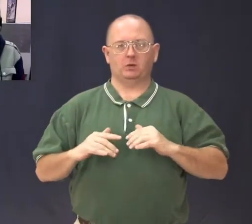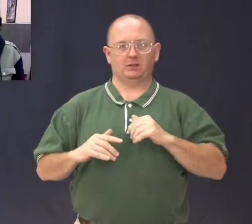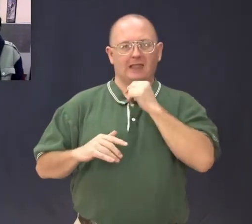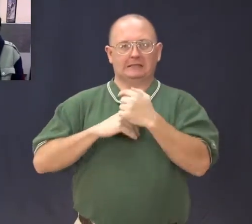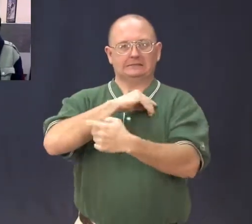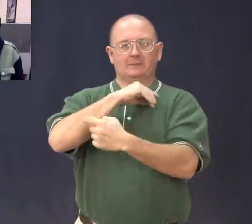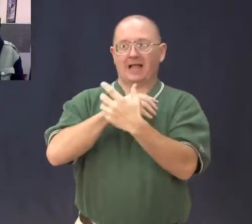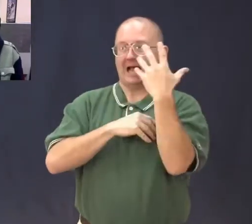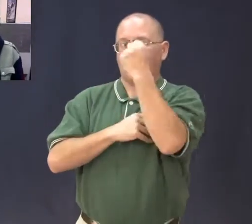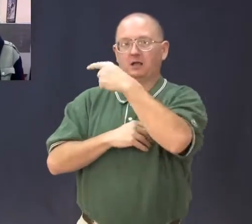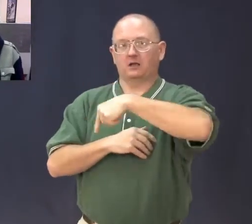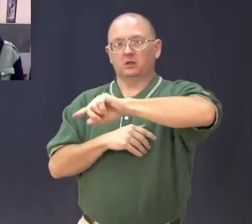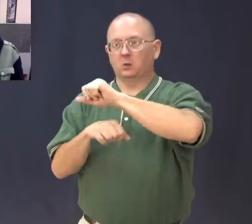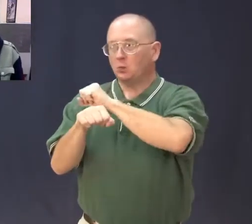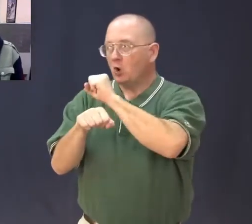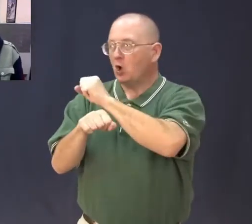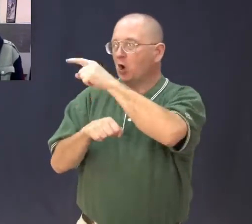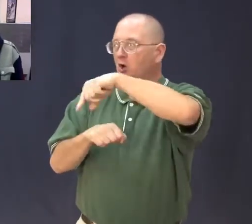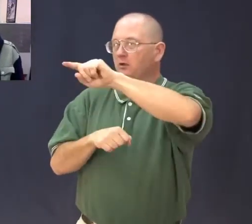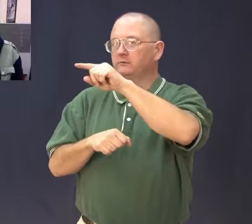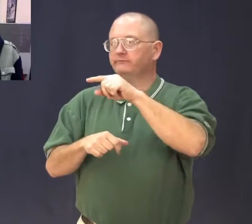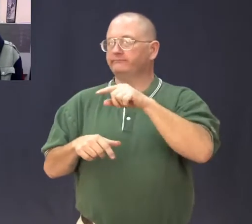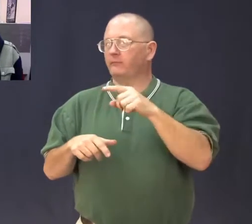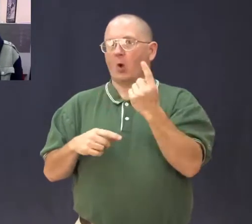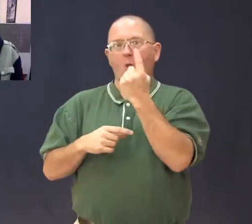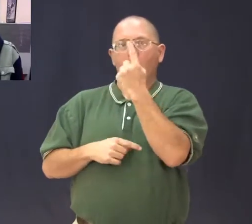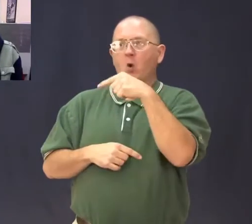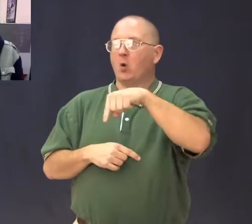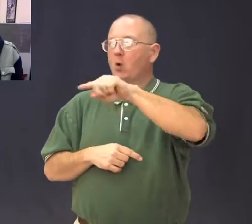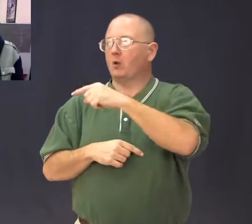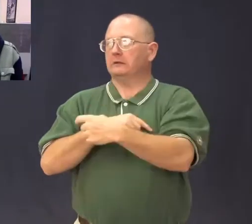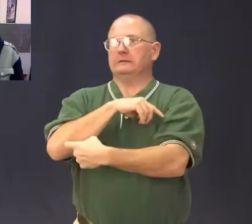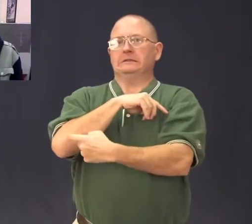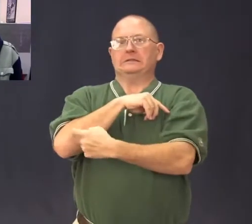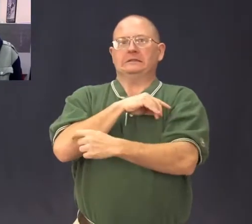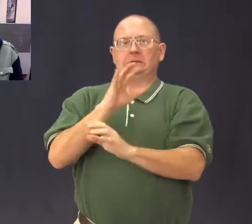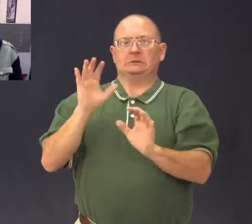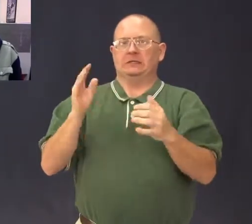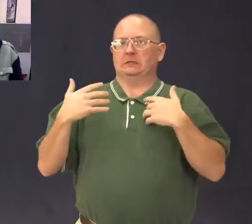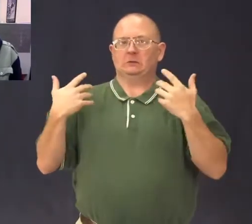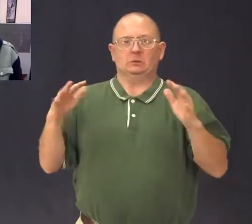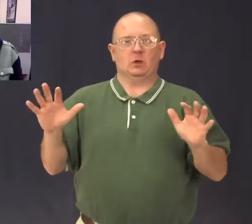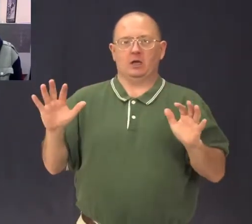safe environment for me to be in, away from temptation of the outside world.